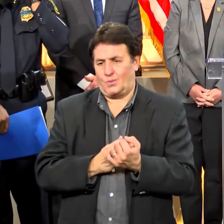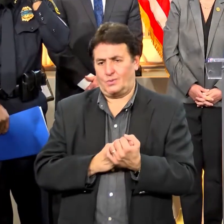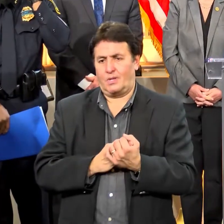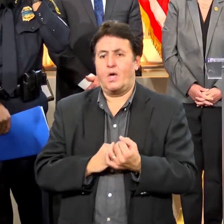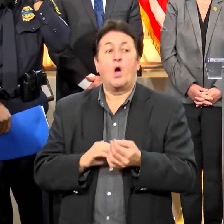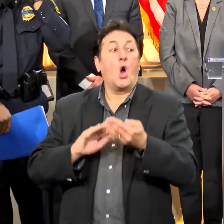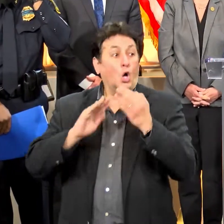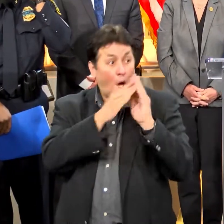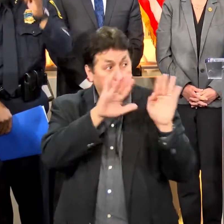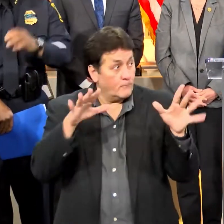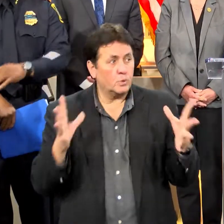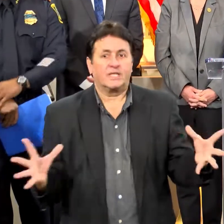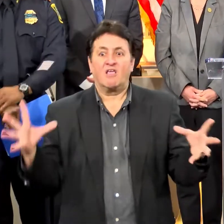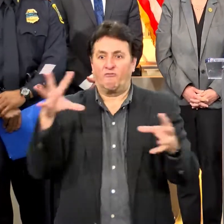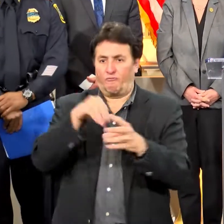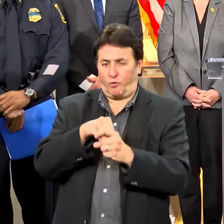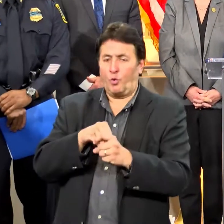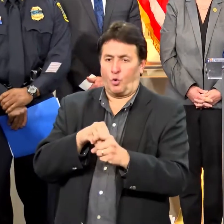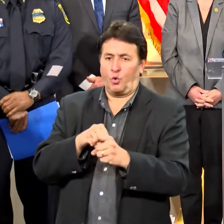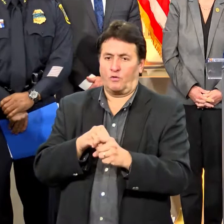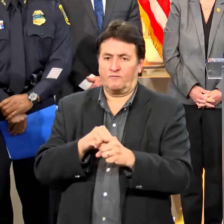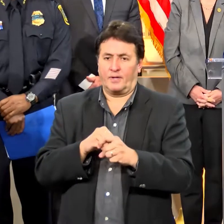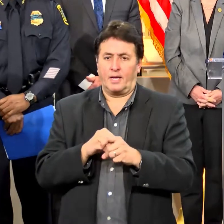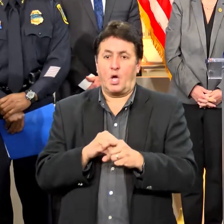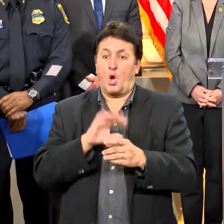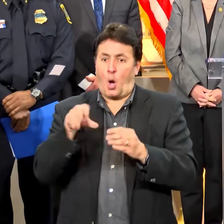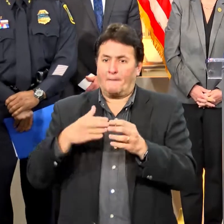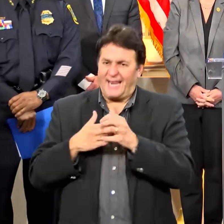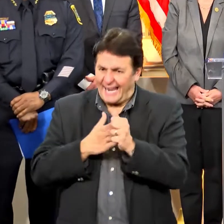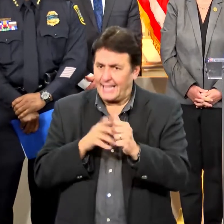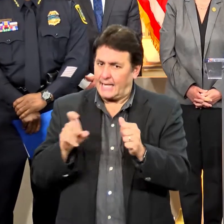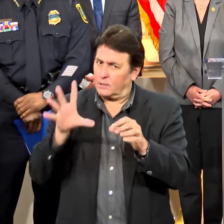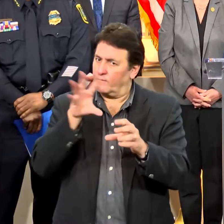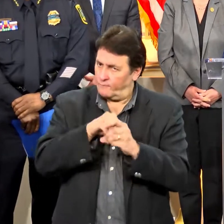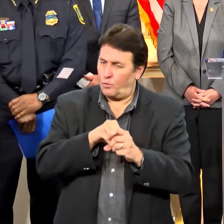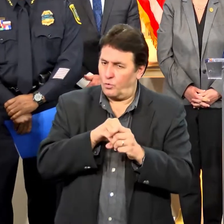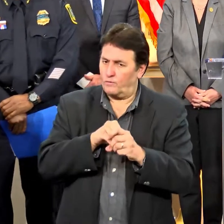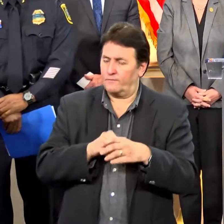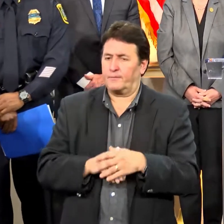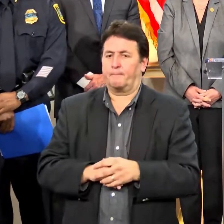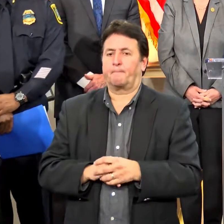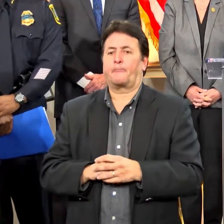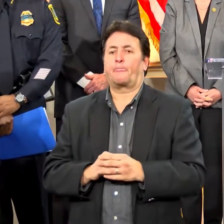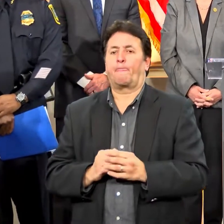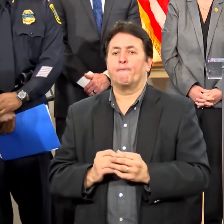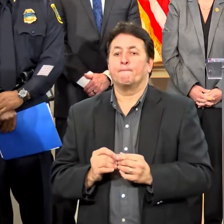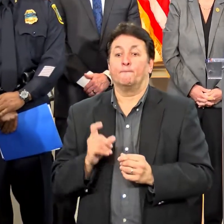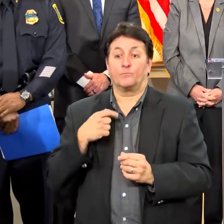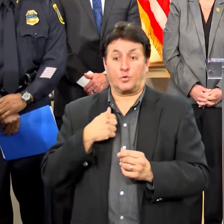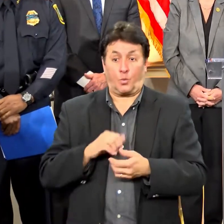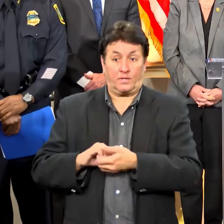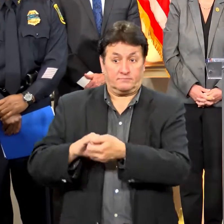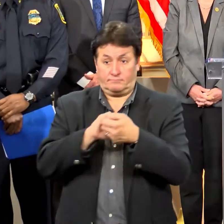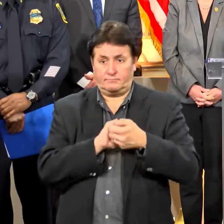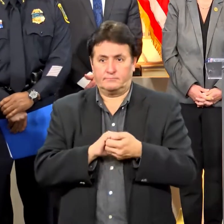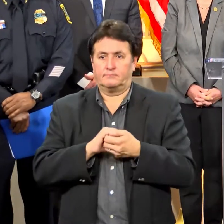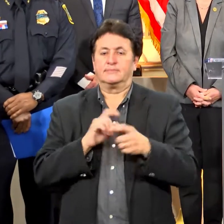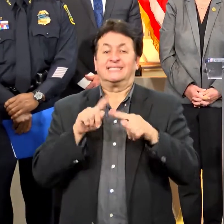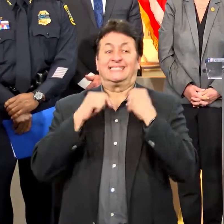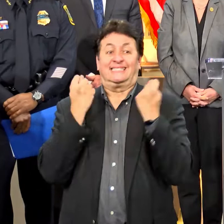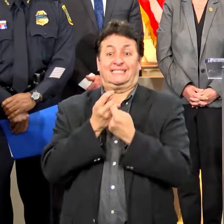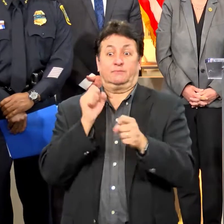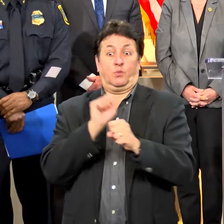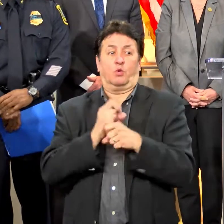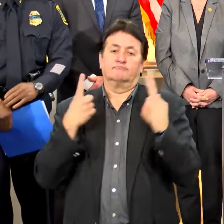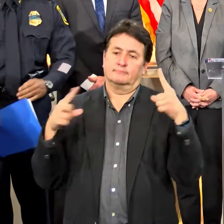and advocates have a role to play. Together, we are part of a winning team. But when we don't work together or just rely